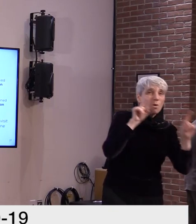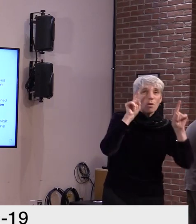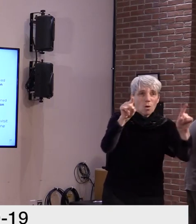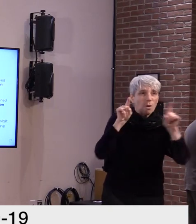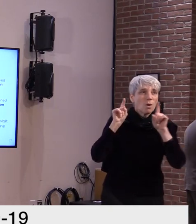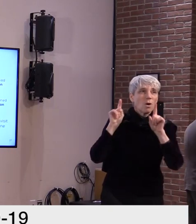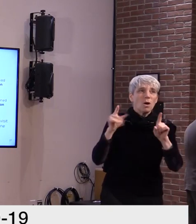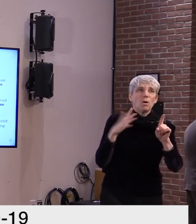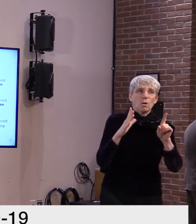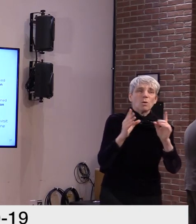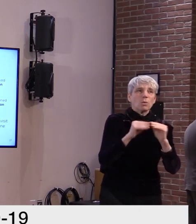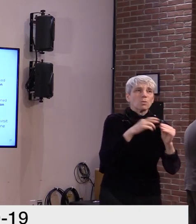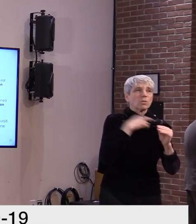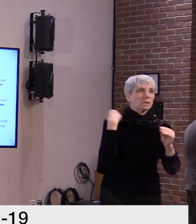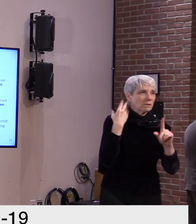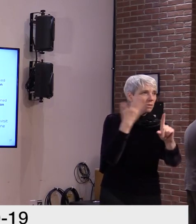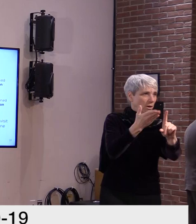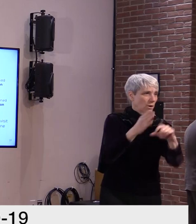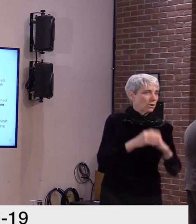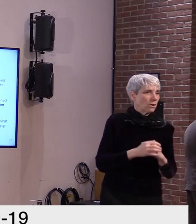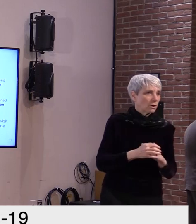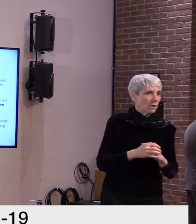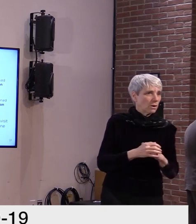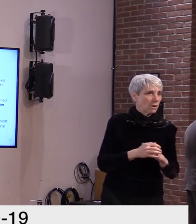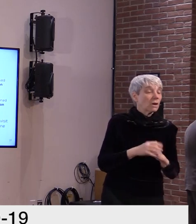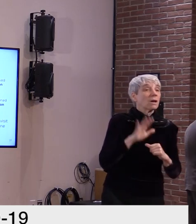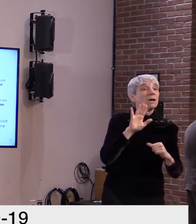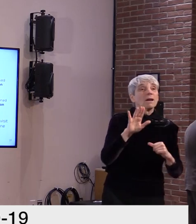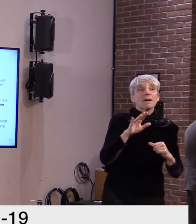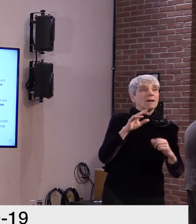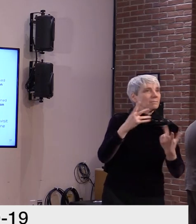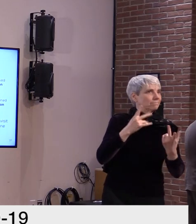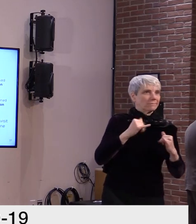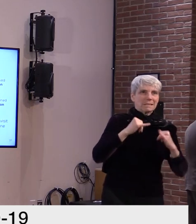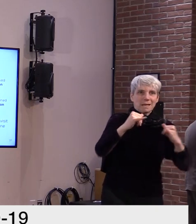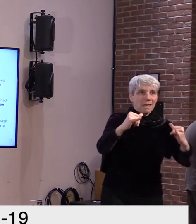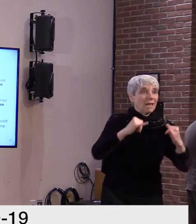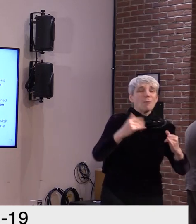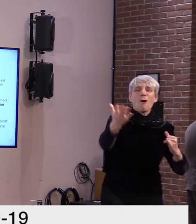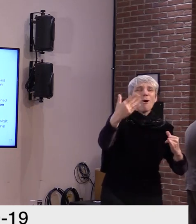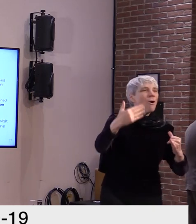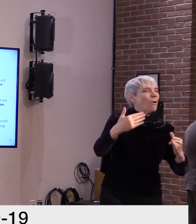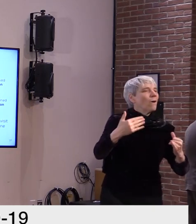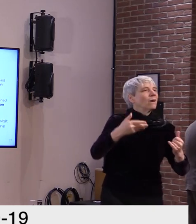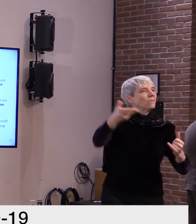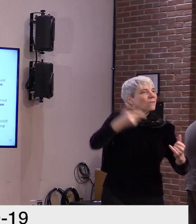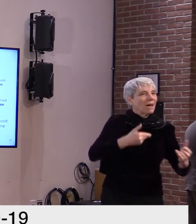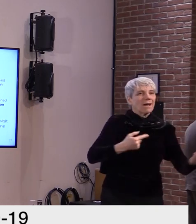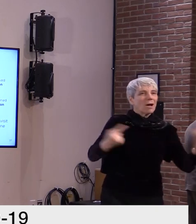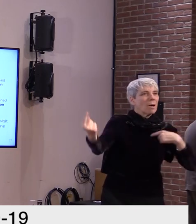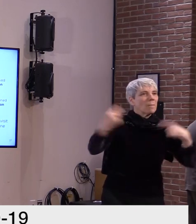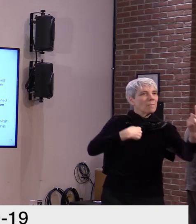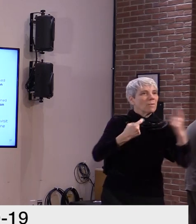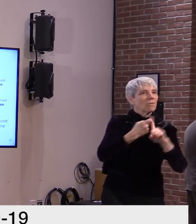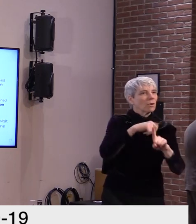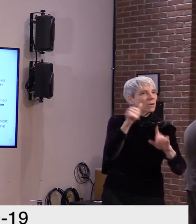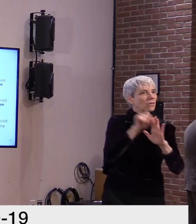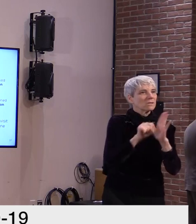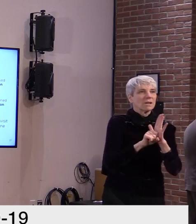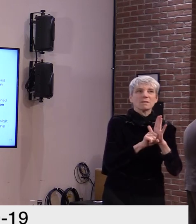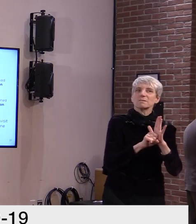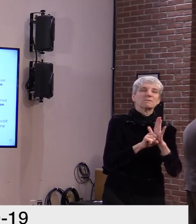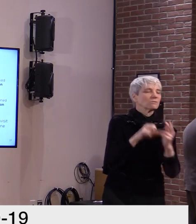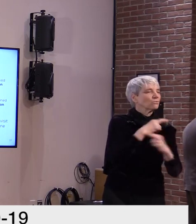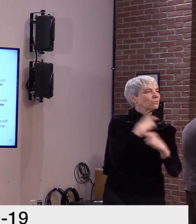COVID-19. That same message applies to any visitors you may be inviting to your home who come from outside of